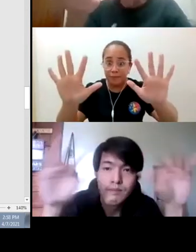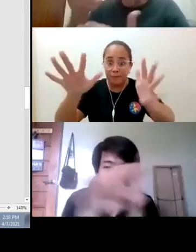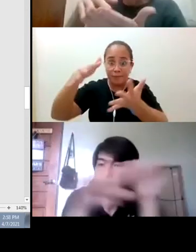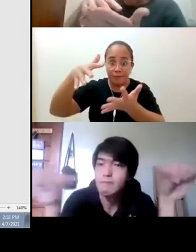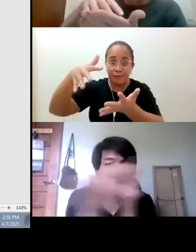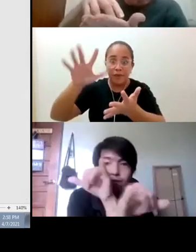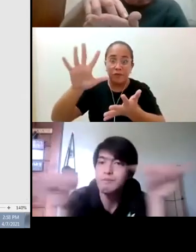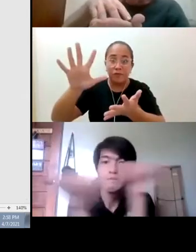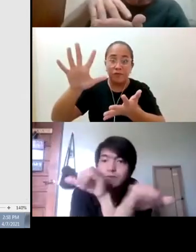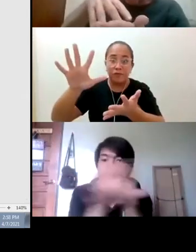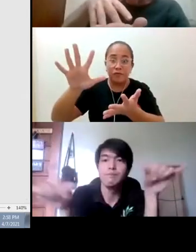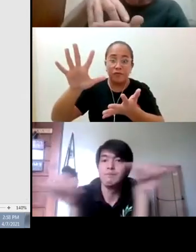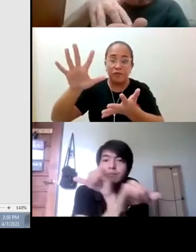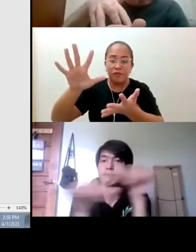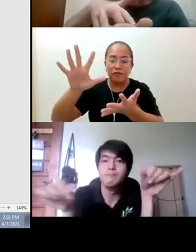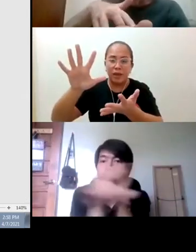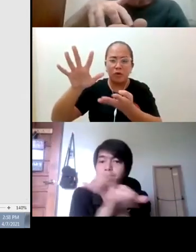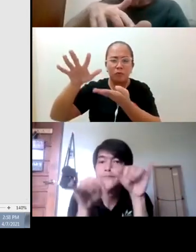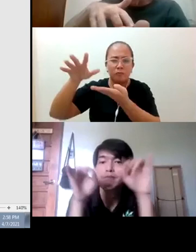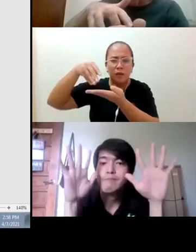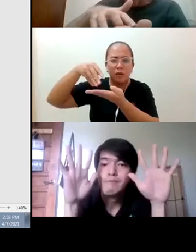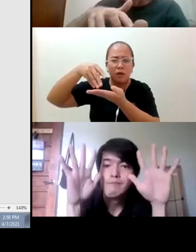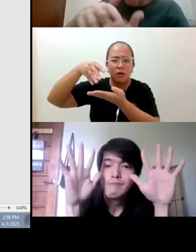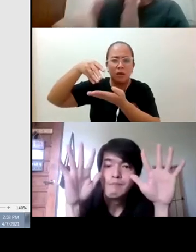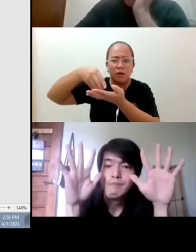Or a 5 and a B handshake?